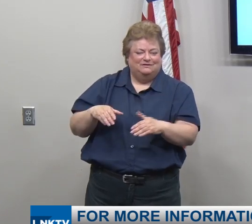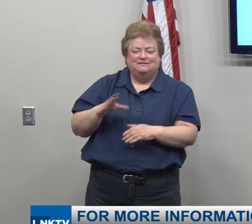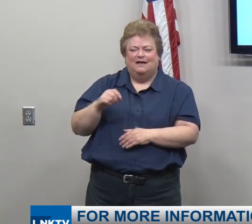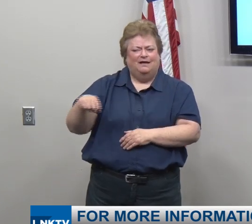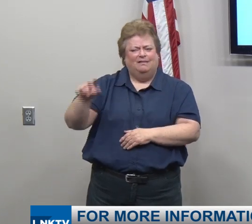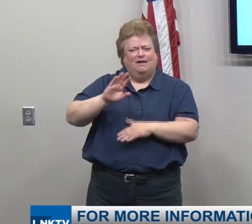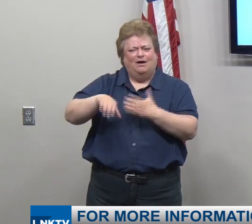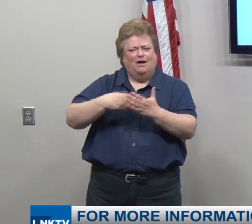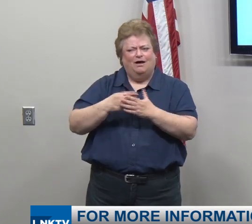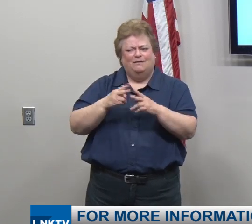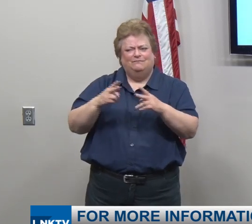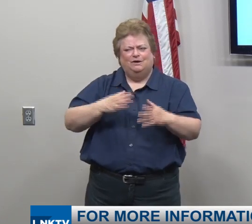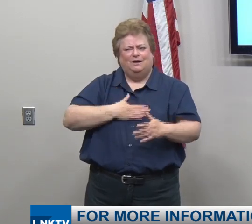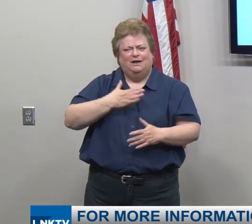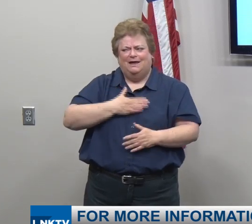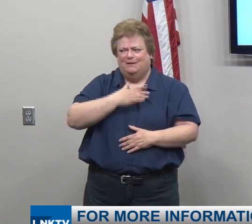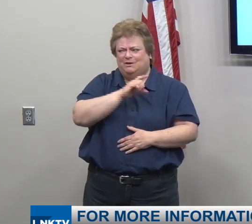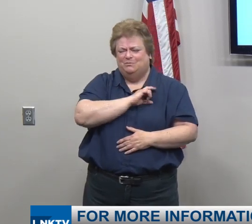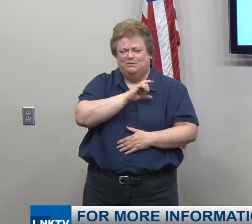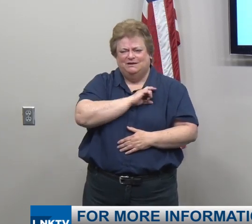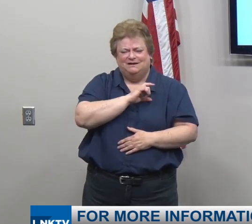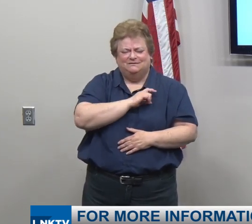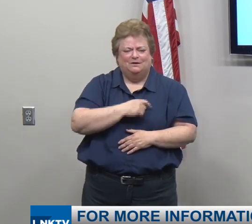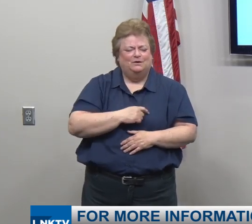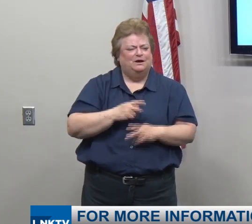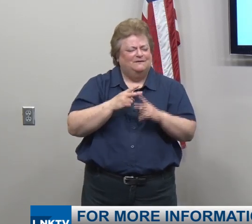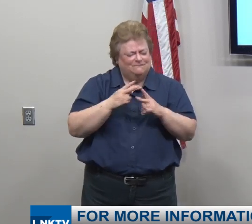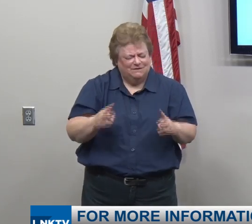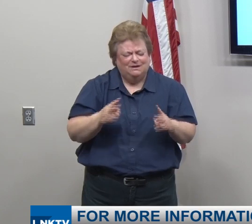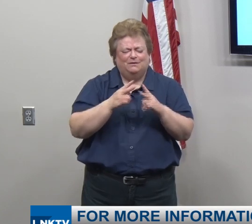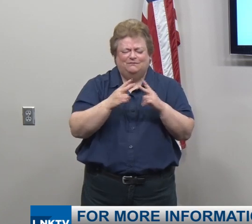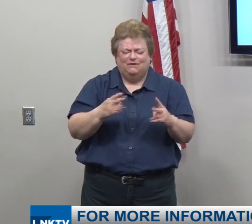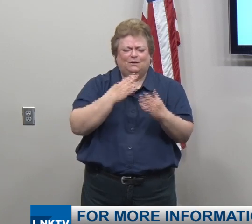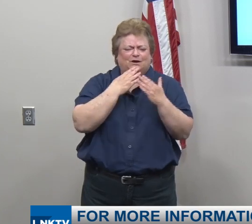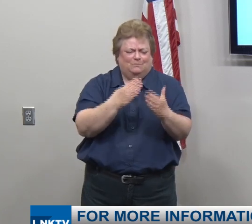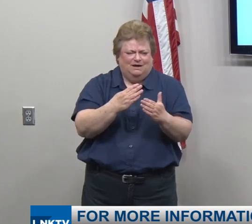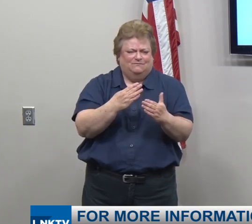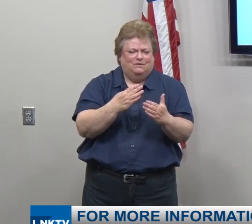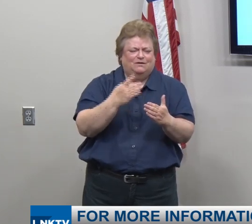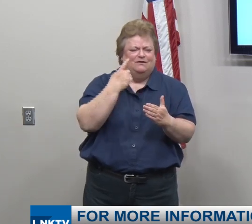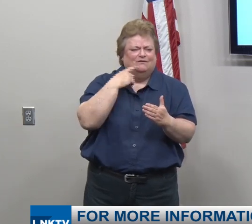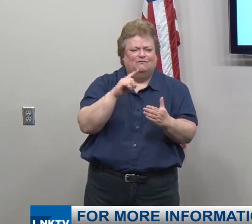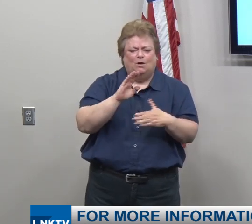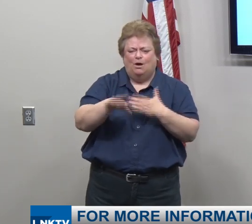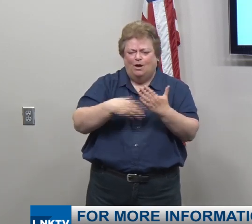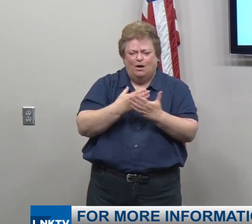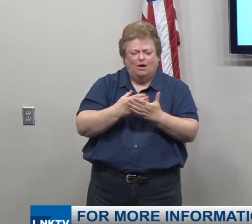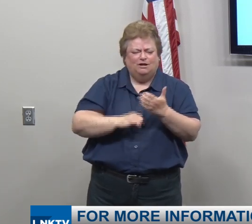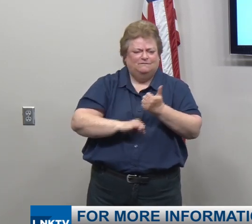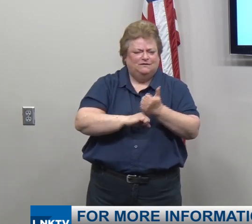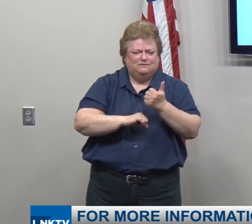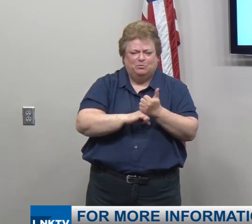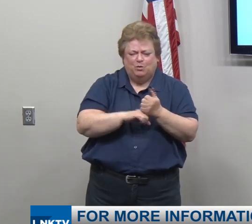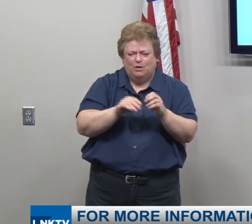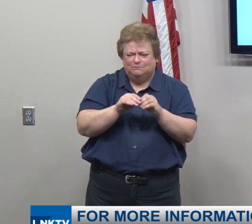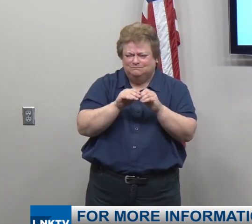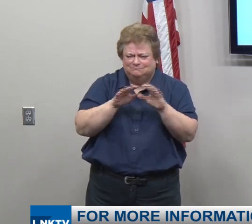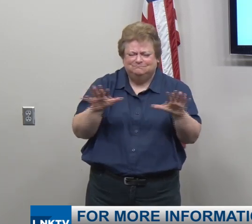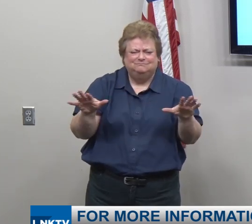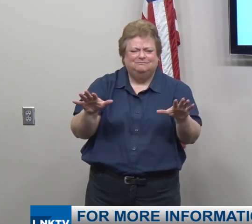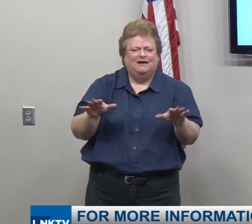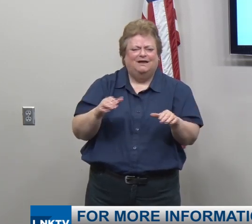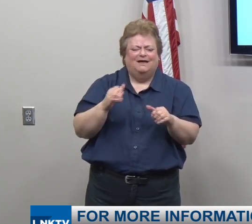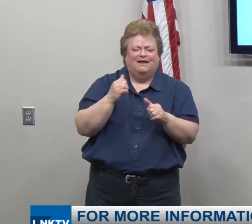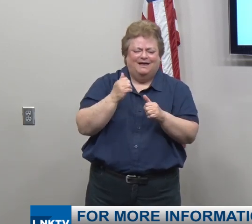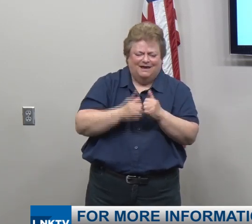happy. We are deeply, deeply grateful for the outpouring of support. Every act of care and